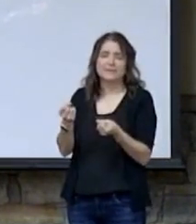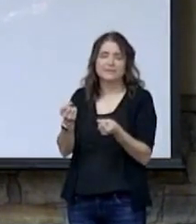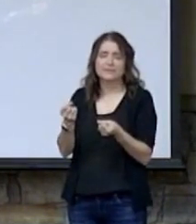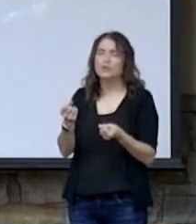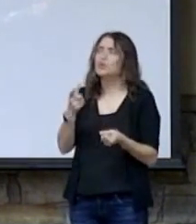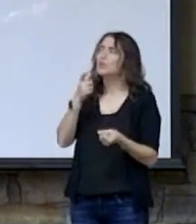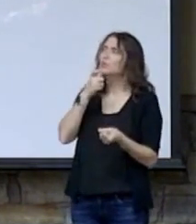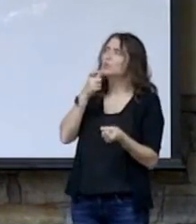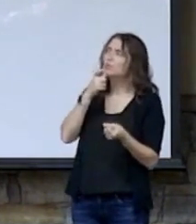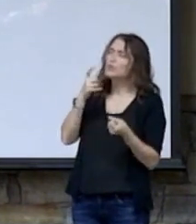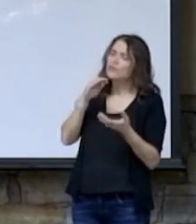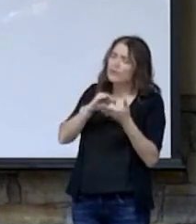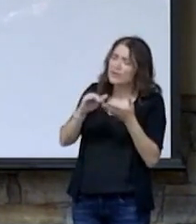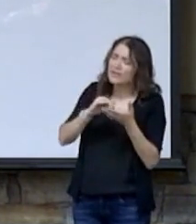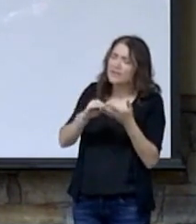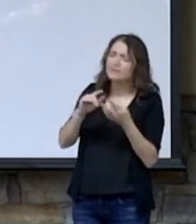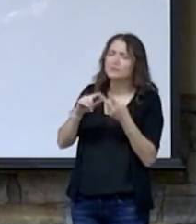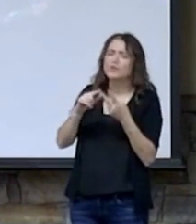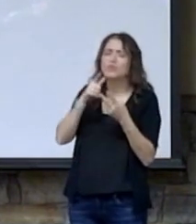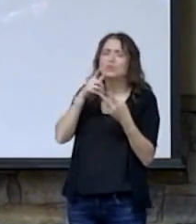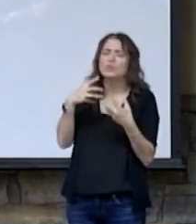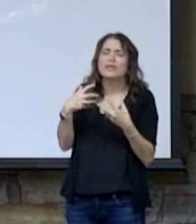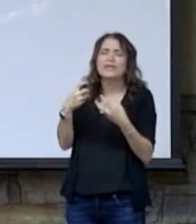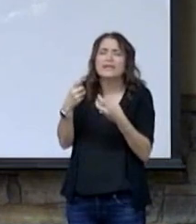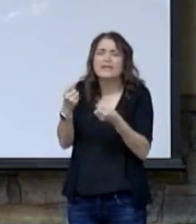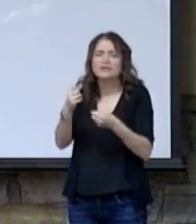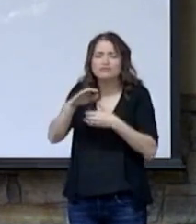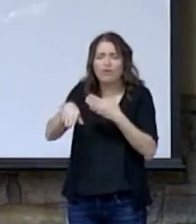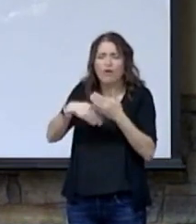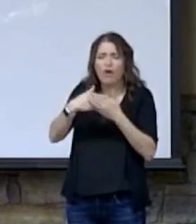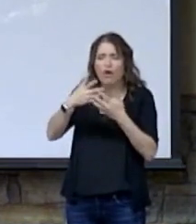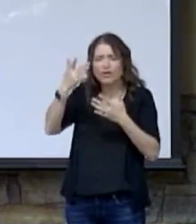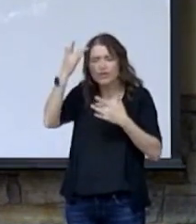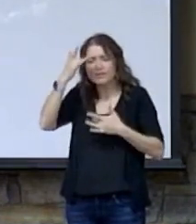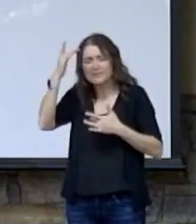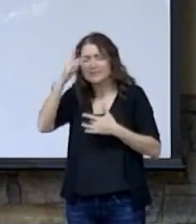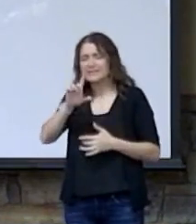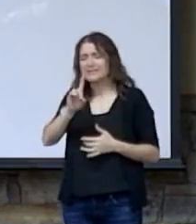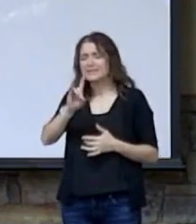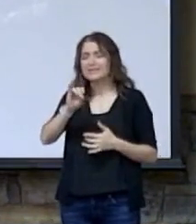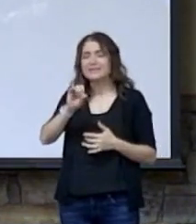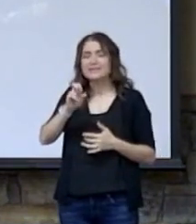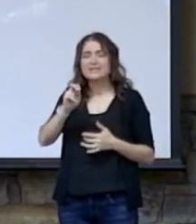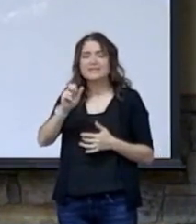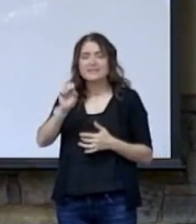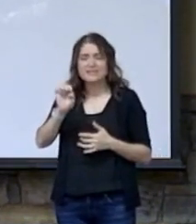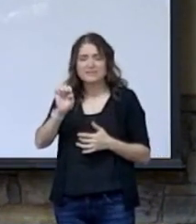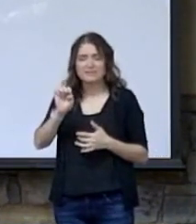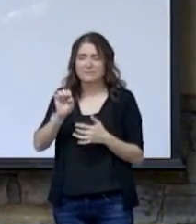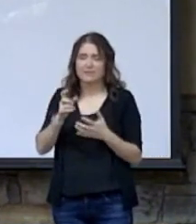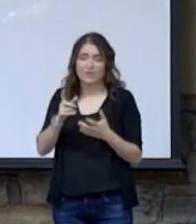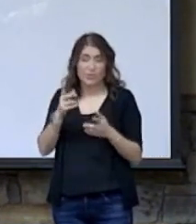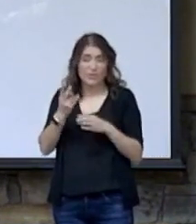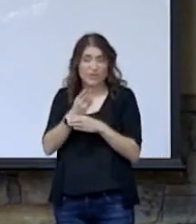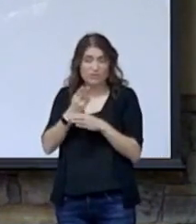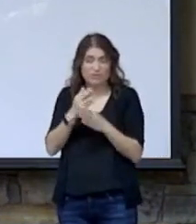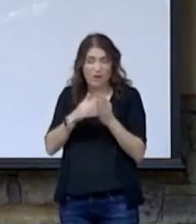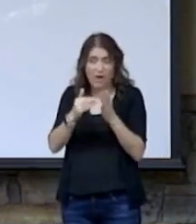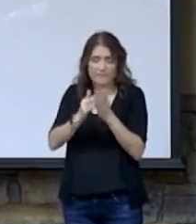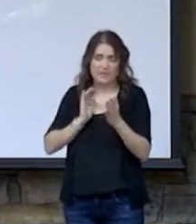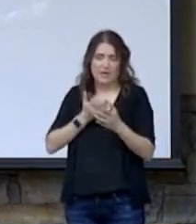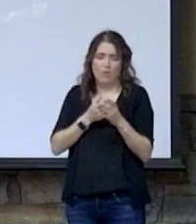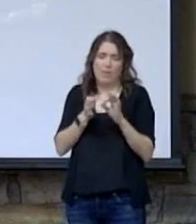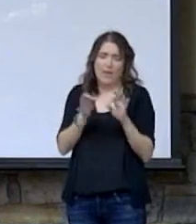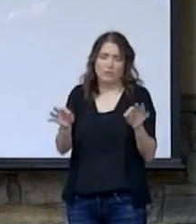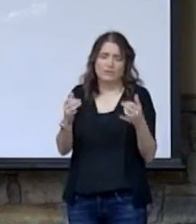Who heals all your diseases? That word diseases, that's a word that we use a lot in our language